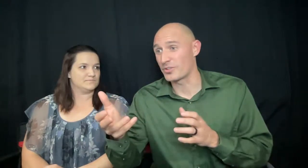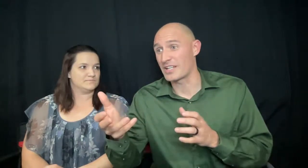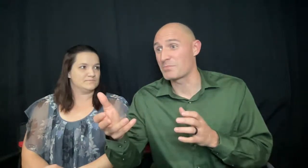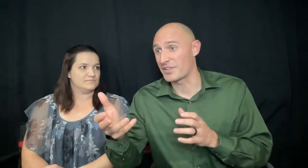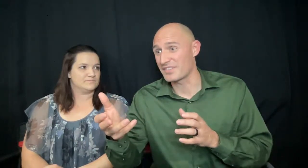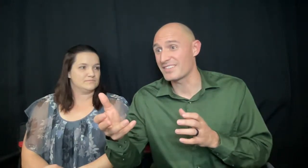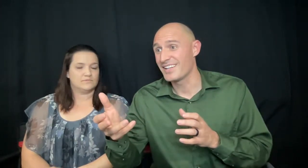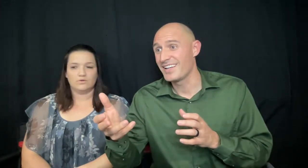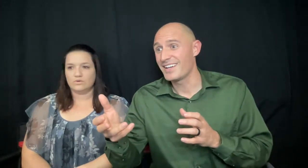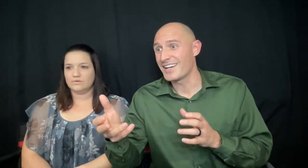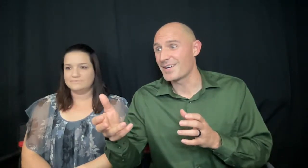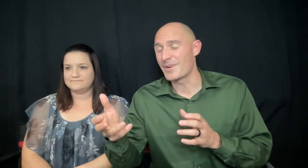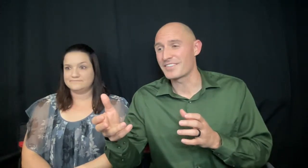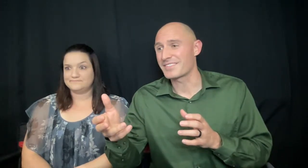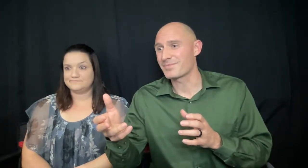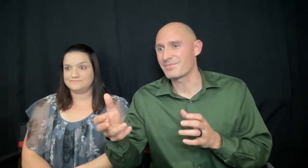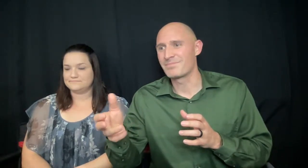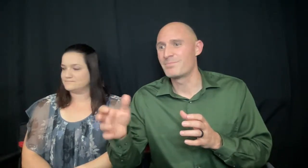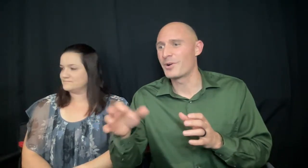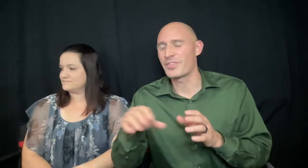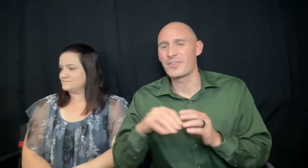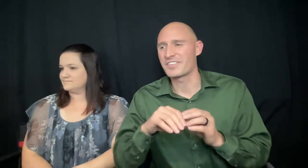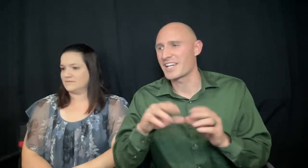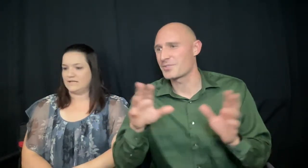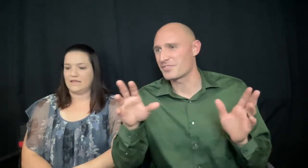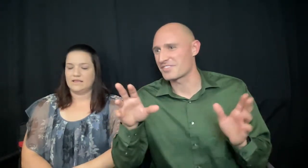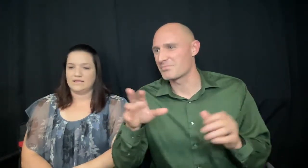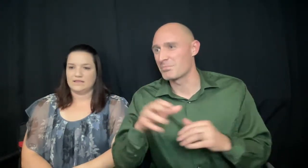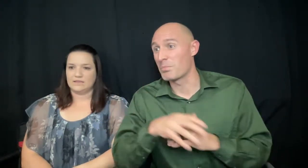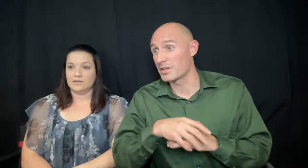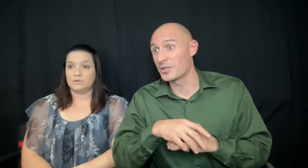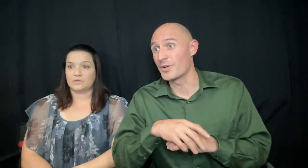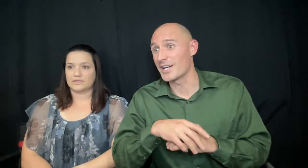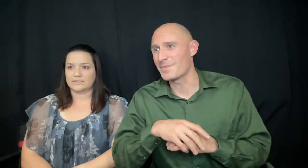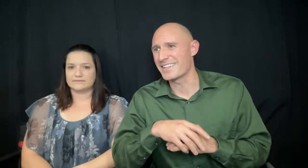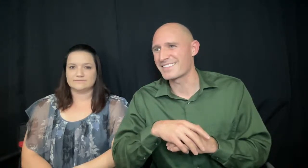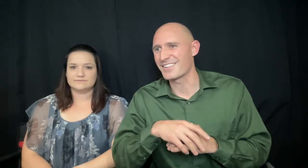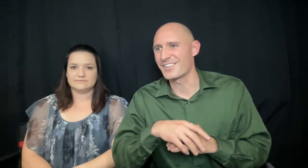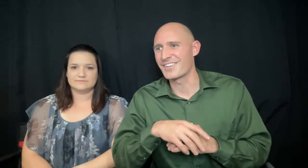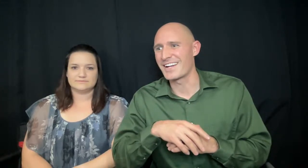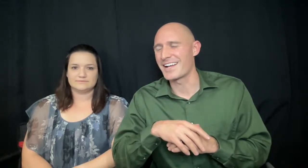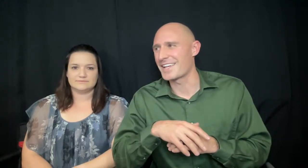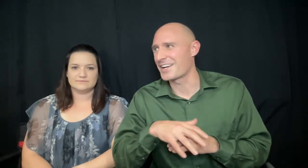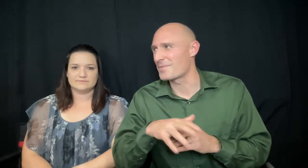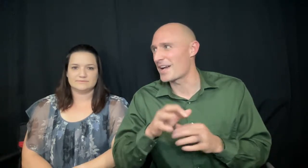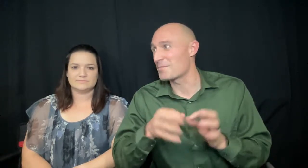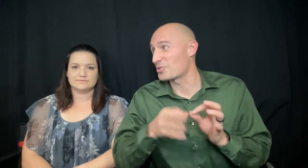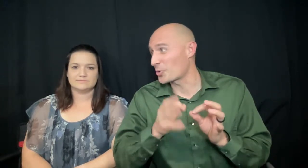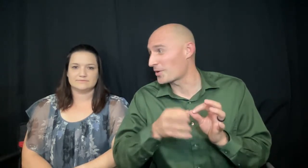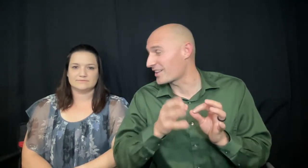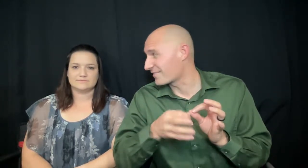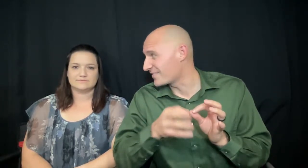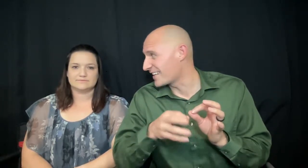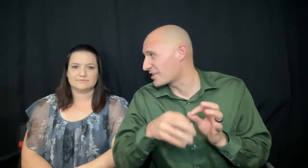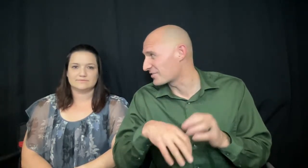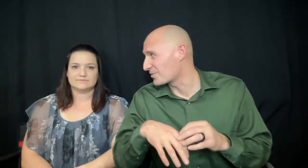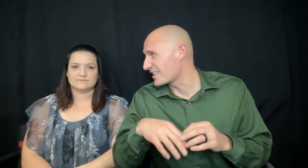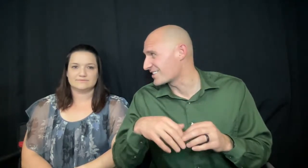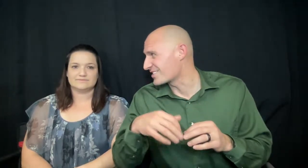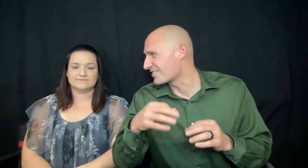in person, both of our schedules just blew up. And so I'm interpreting like 50 hours a week, and she's